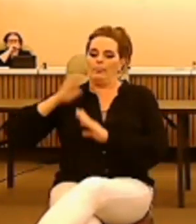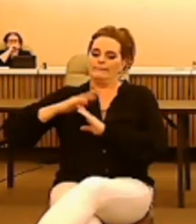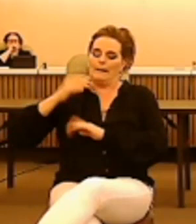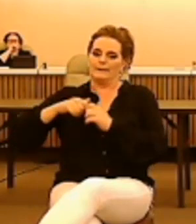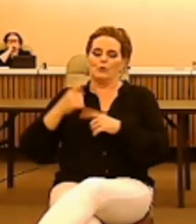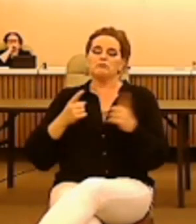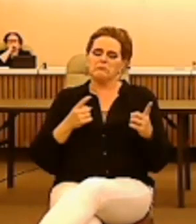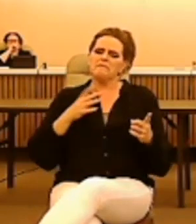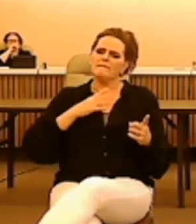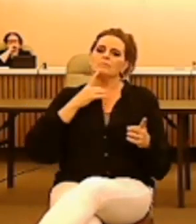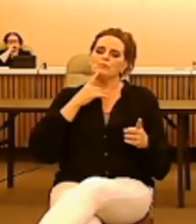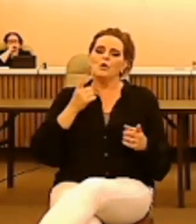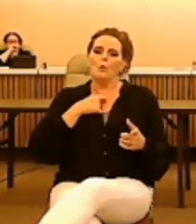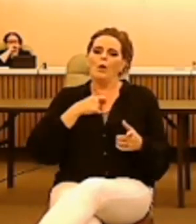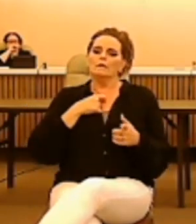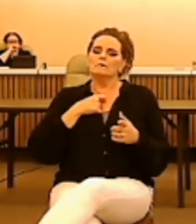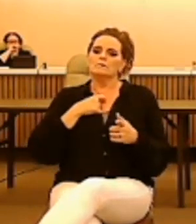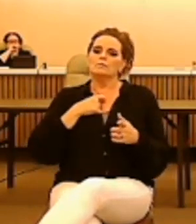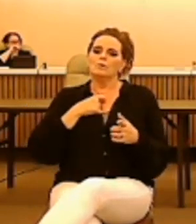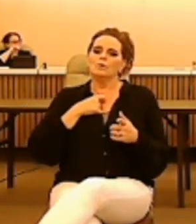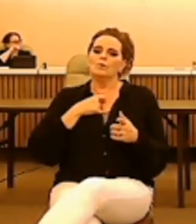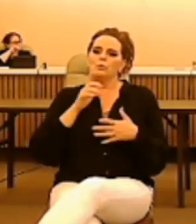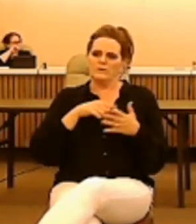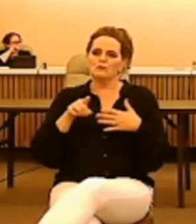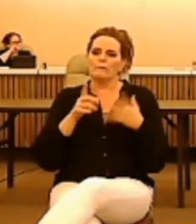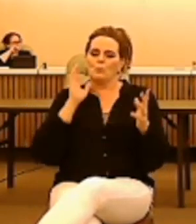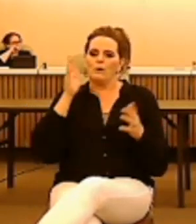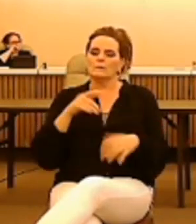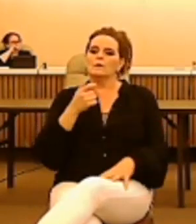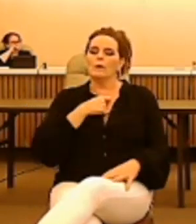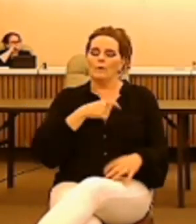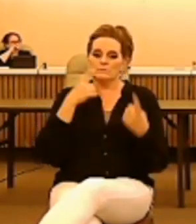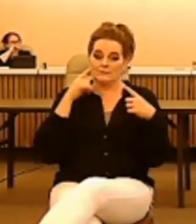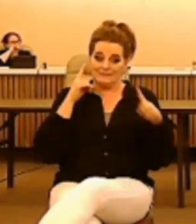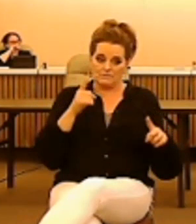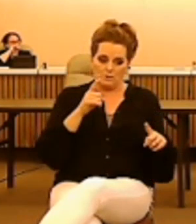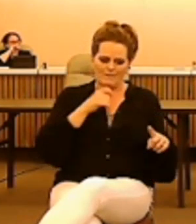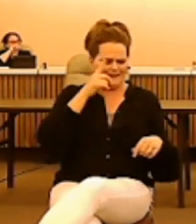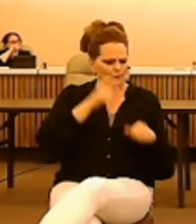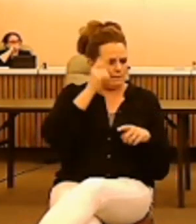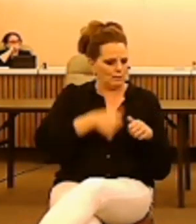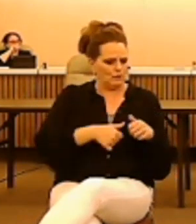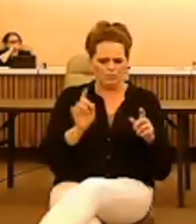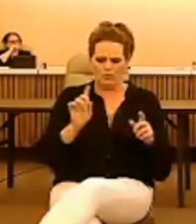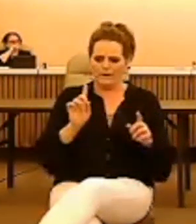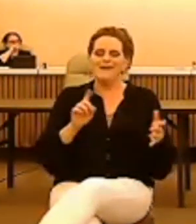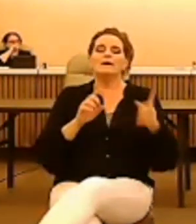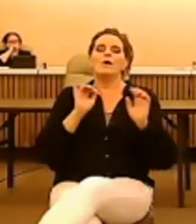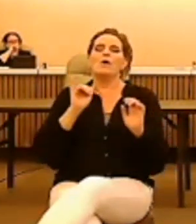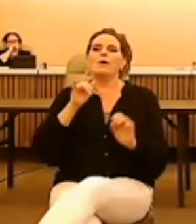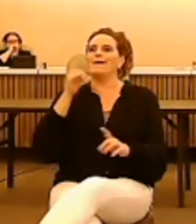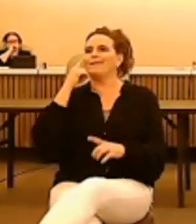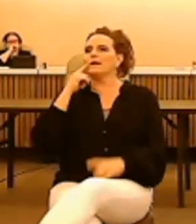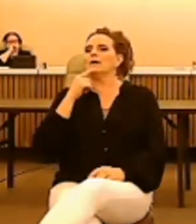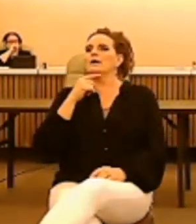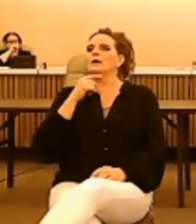up on that to see if they can get rid of the old poles. We were successful in doing, I don't remember where it was, I think it was West